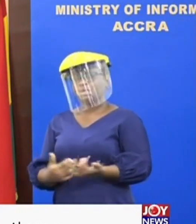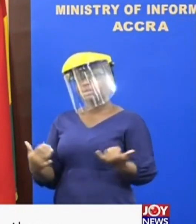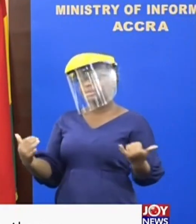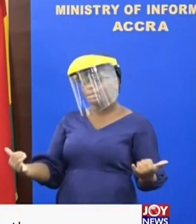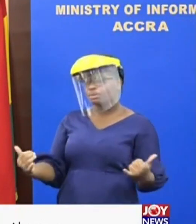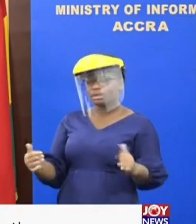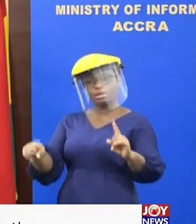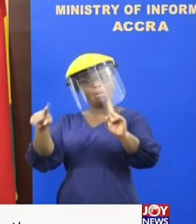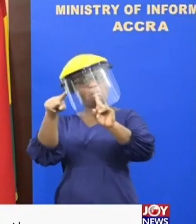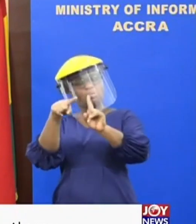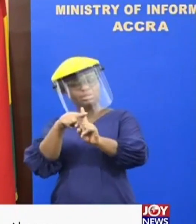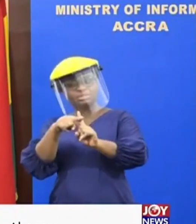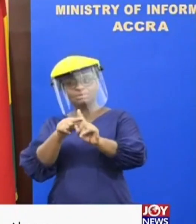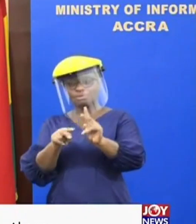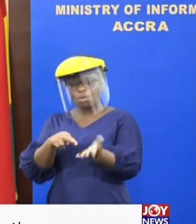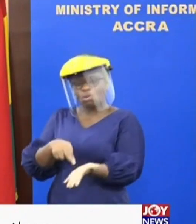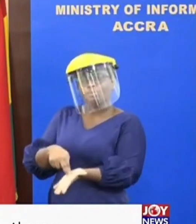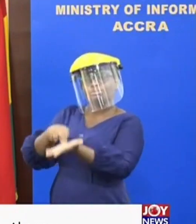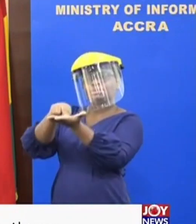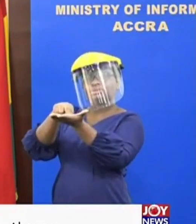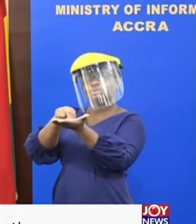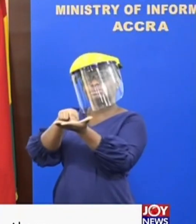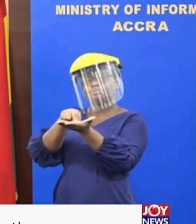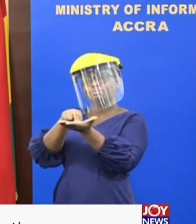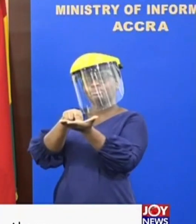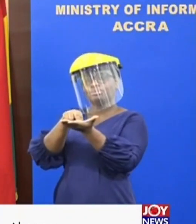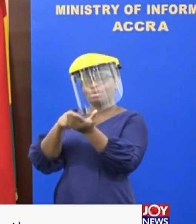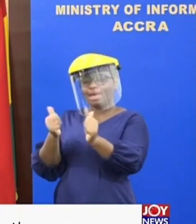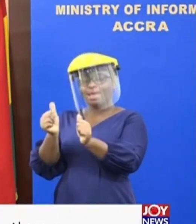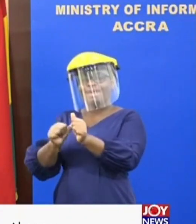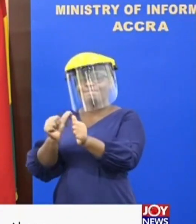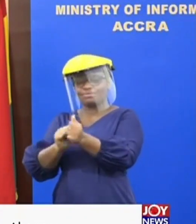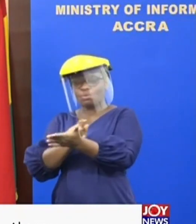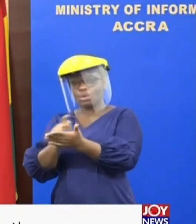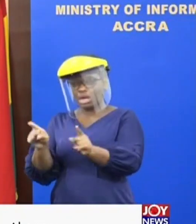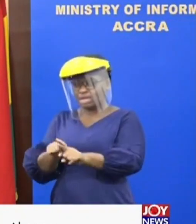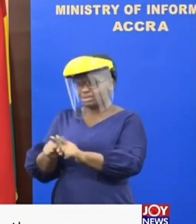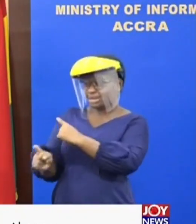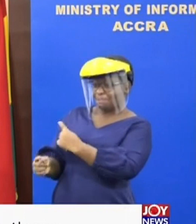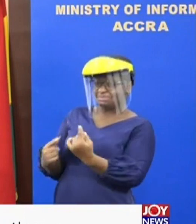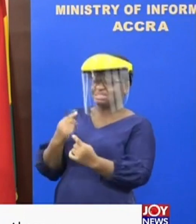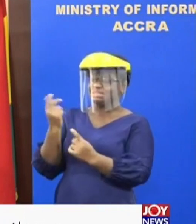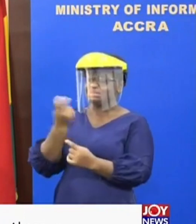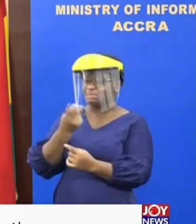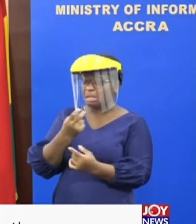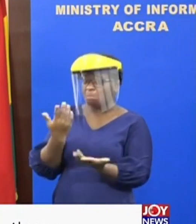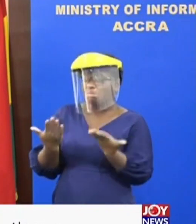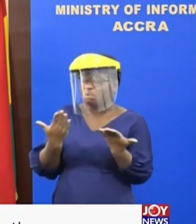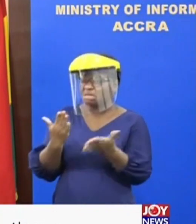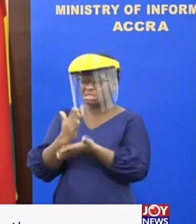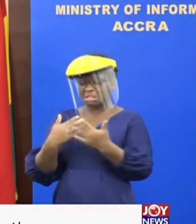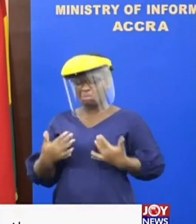Normally, the active cases, we present them weekly because, I mean, as I'm speaking now, someone is either being